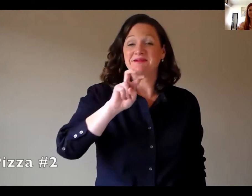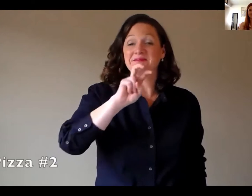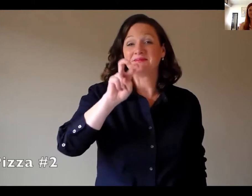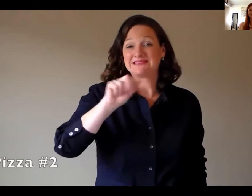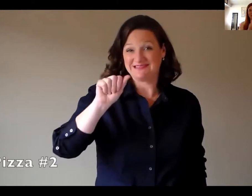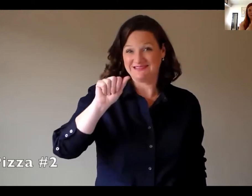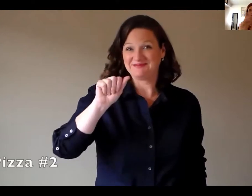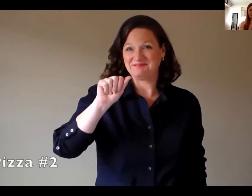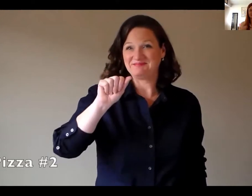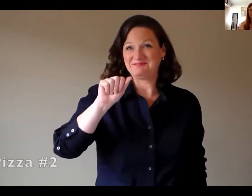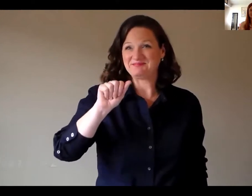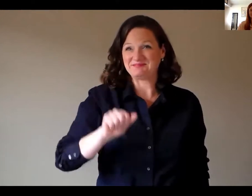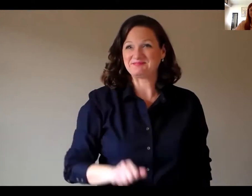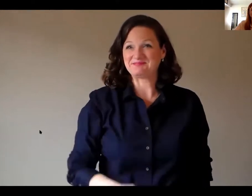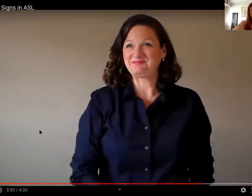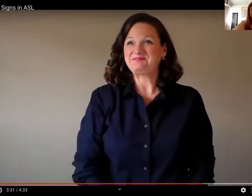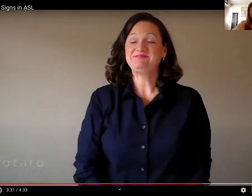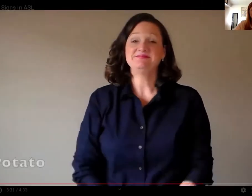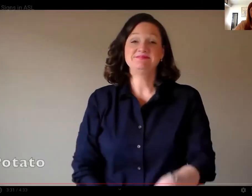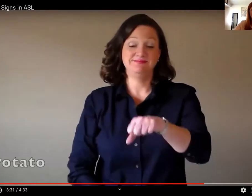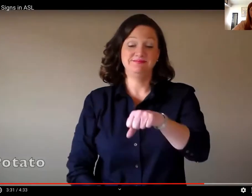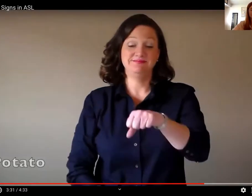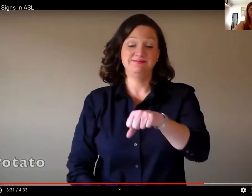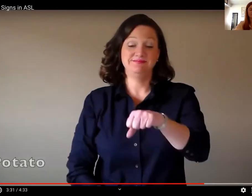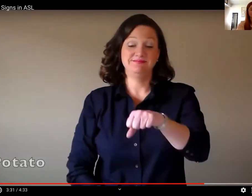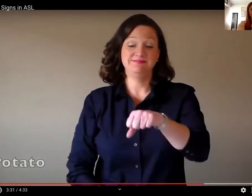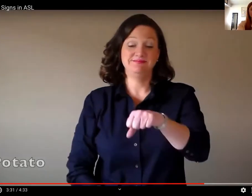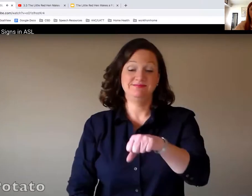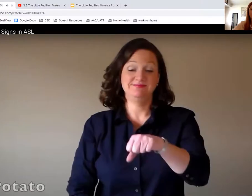pizza, pizza.